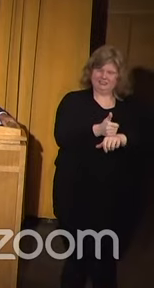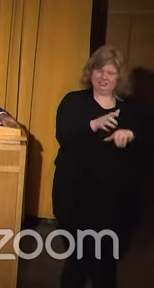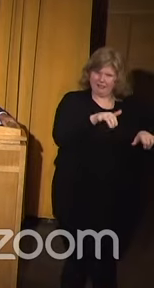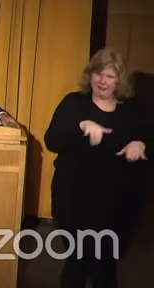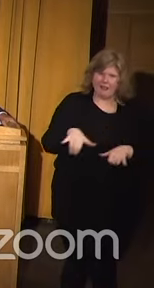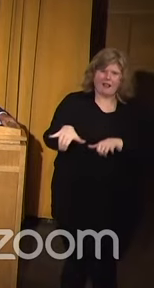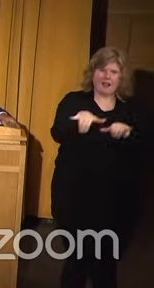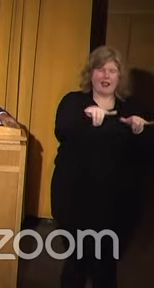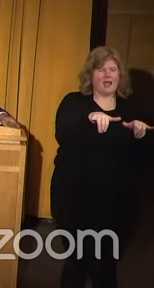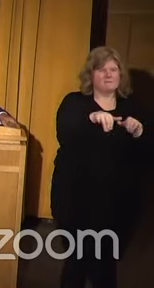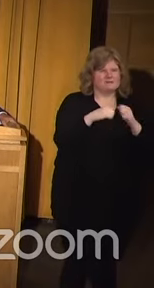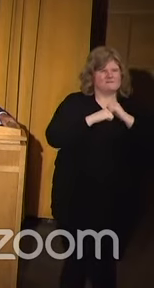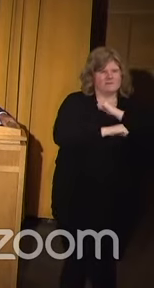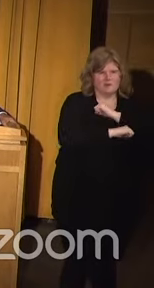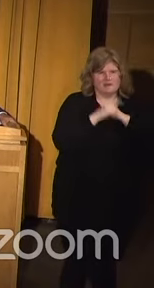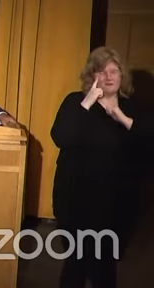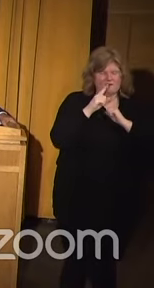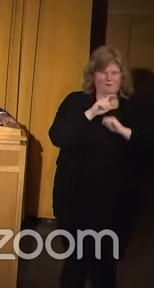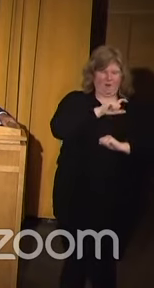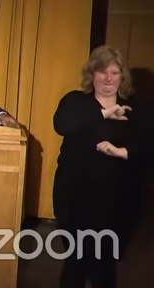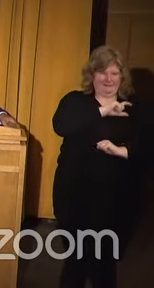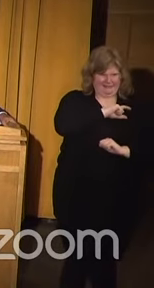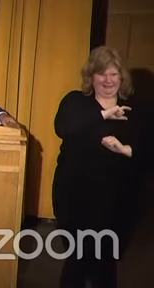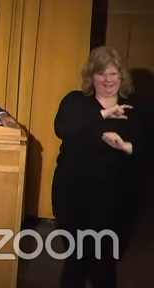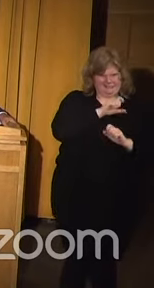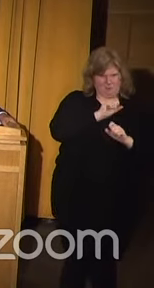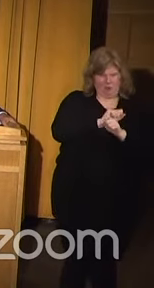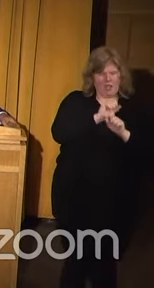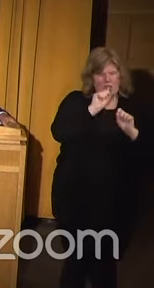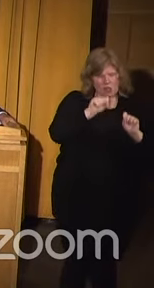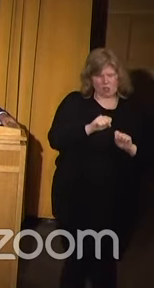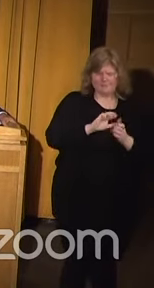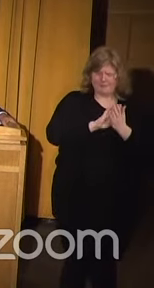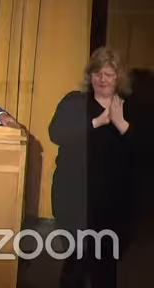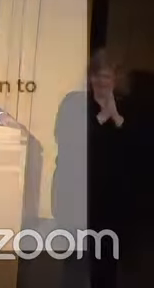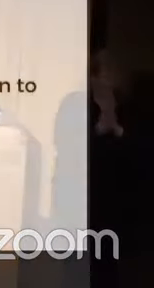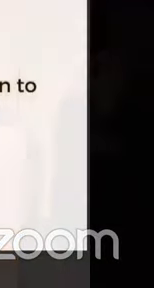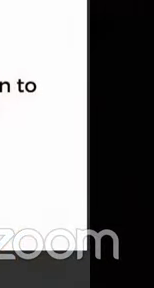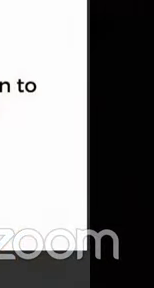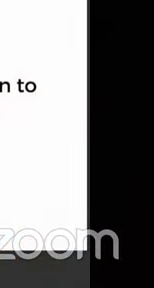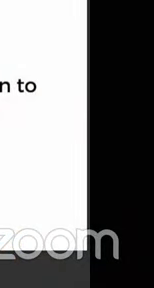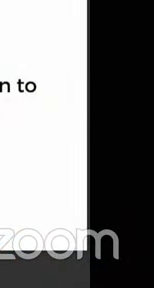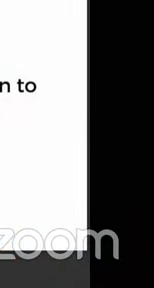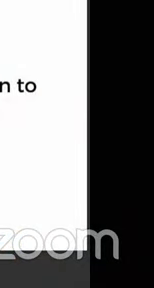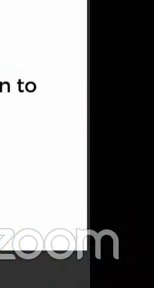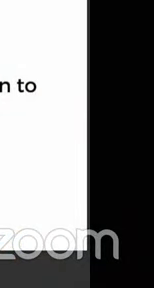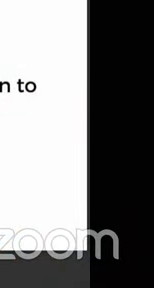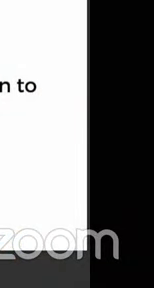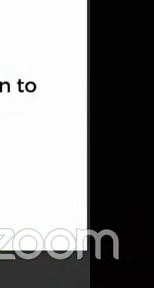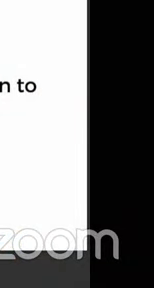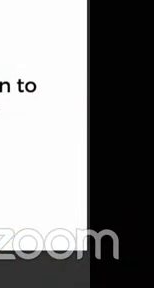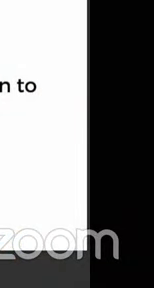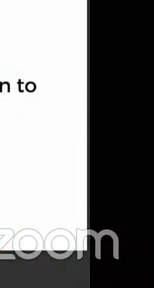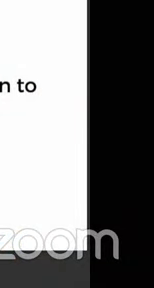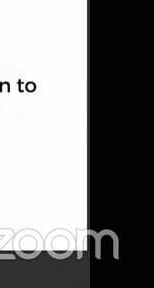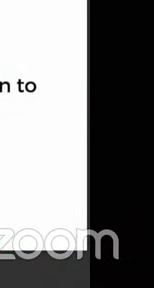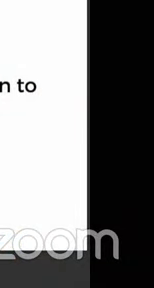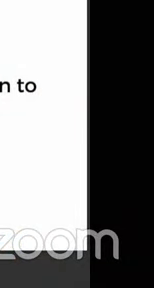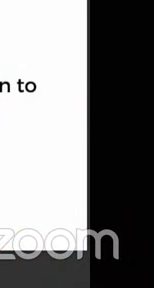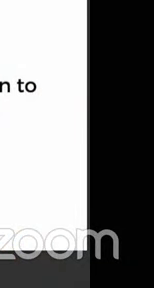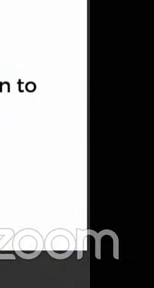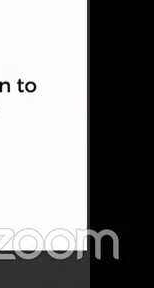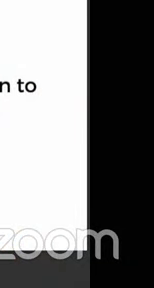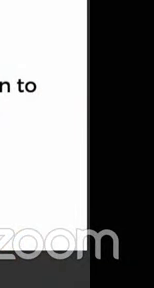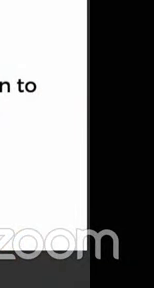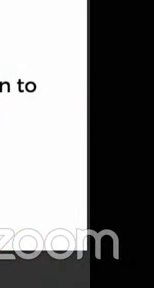for policing practices that could be a vehicle to bring the public and the police together to achieve and